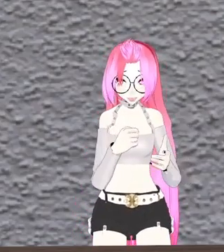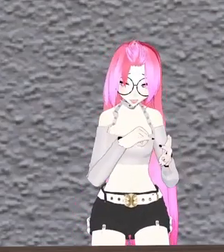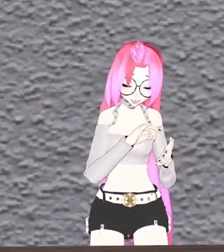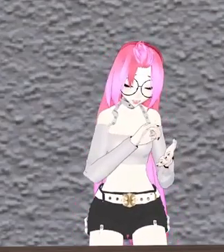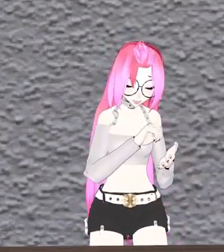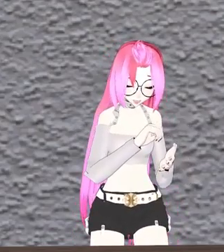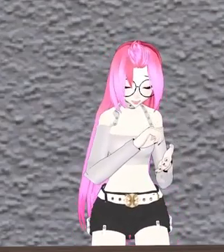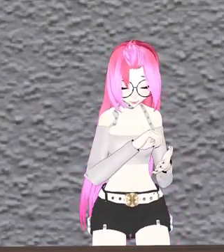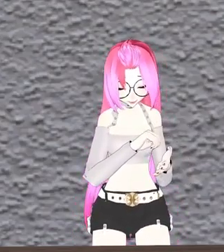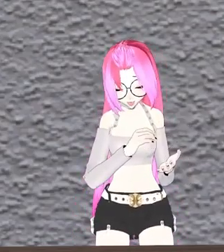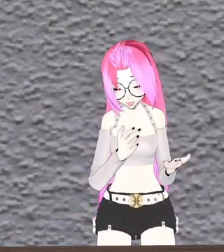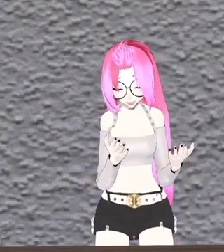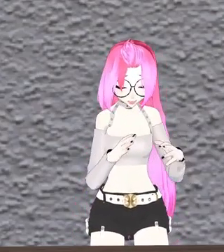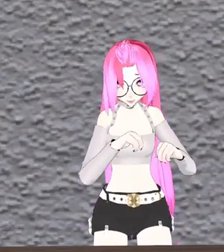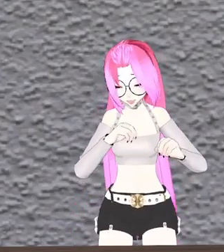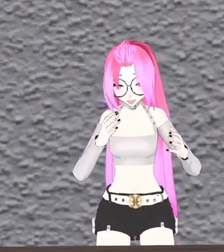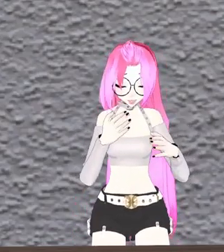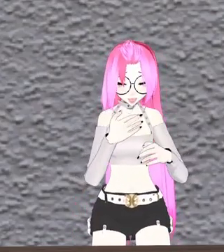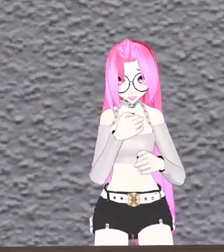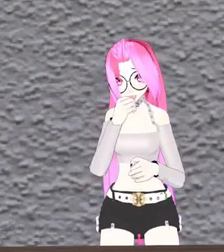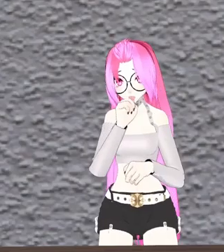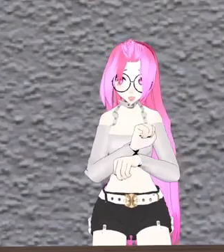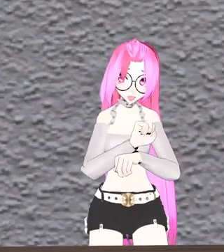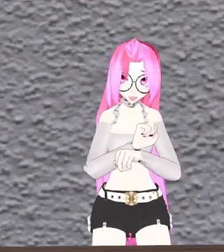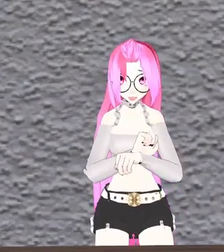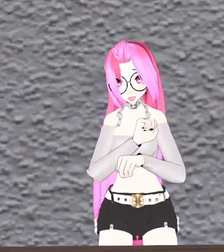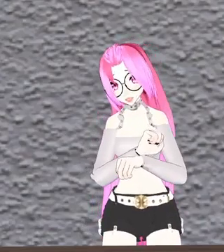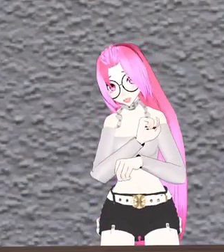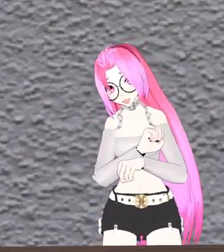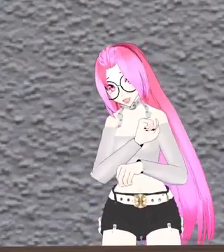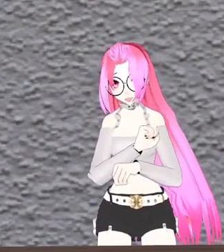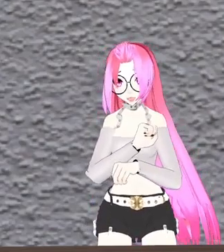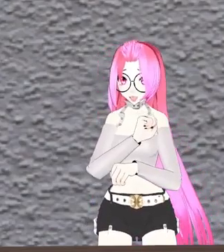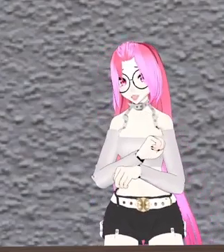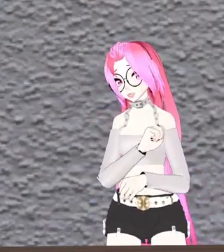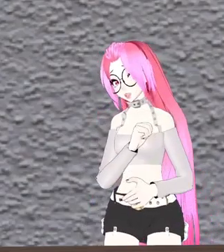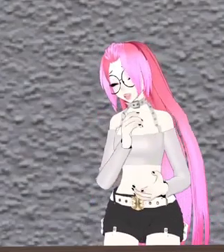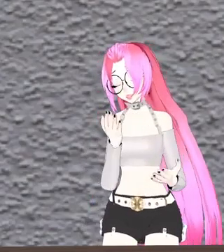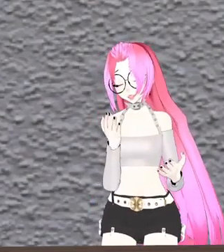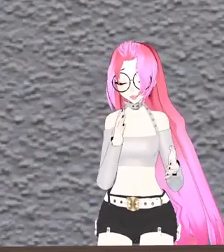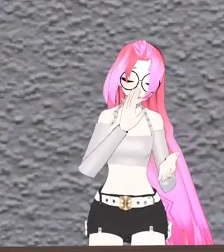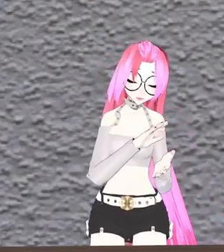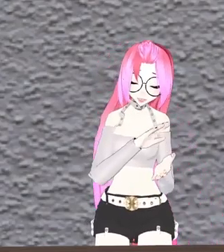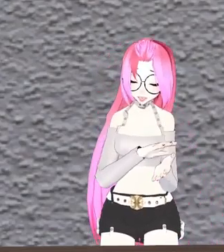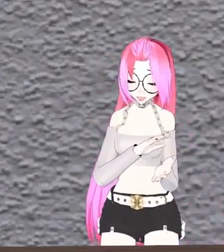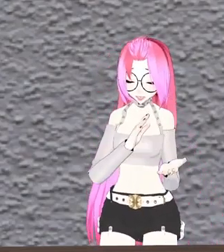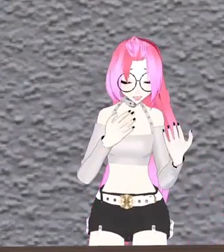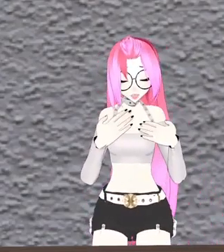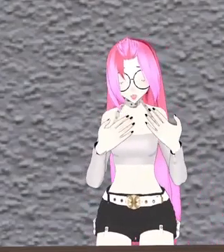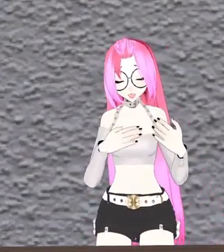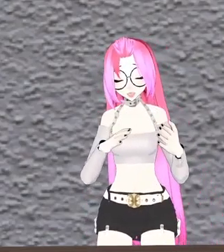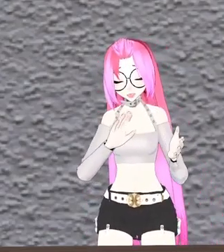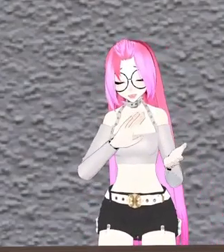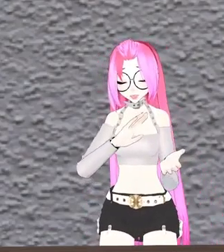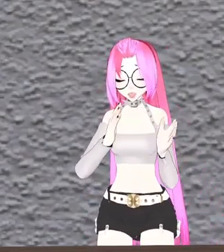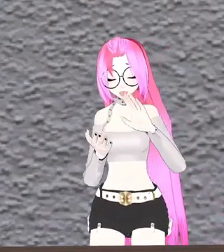And same with, like, anything else, like work, my right hand's on top of my left, or school, or whatever. You're not going to